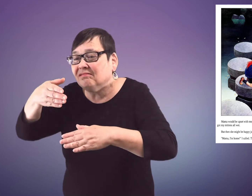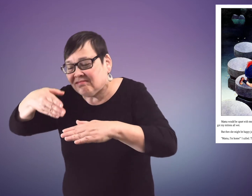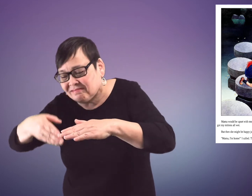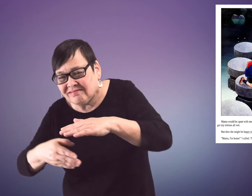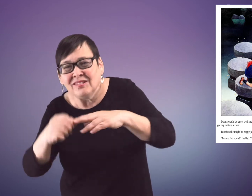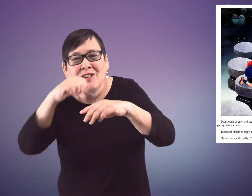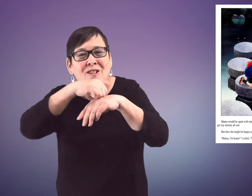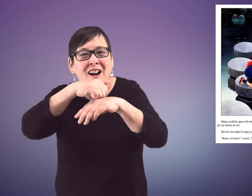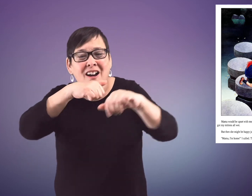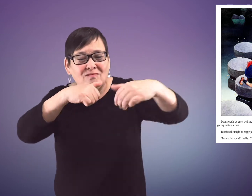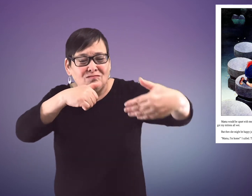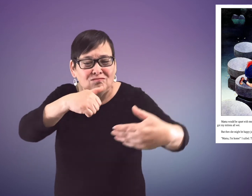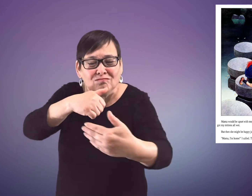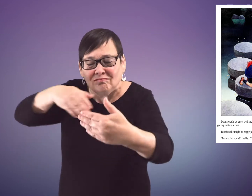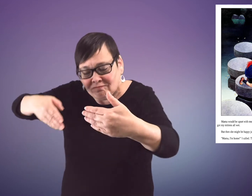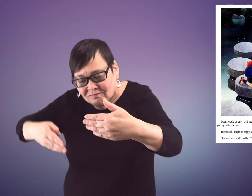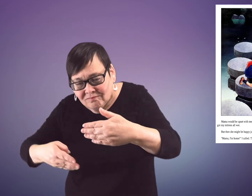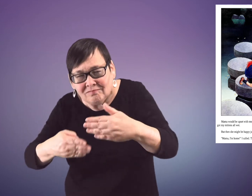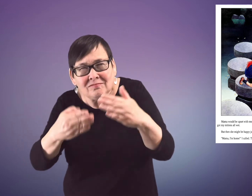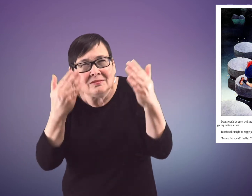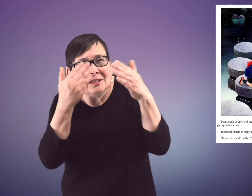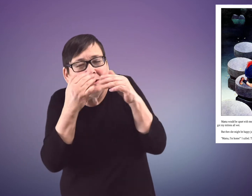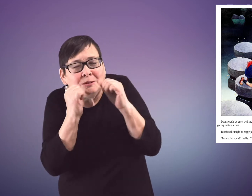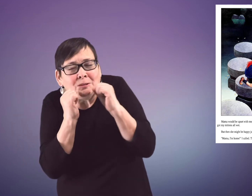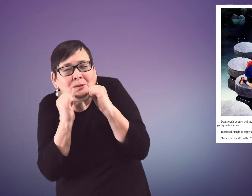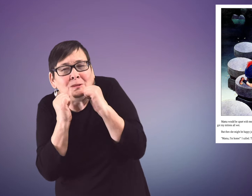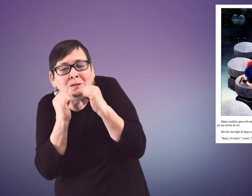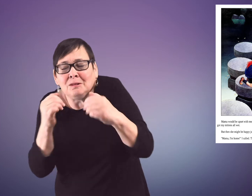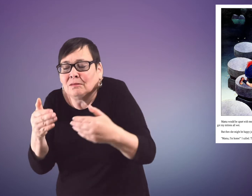move, and oh no,